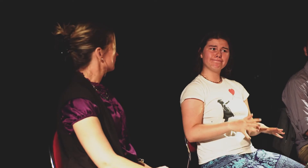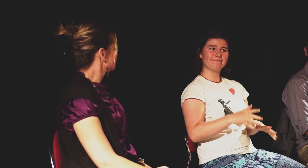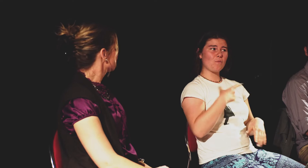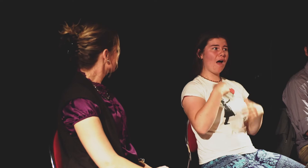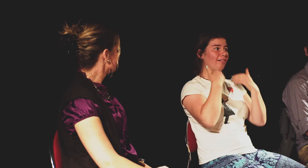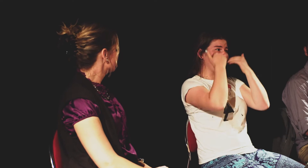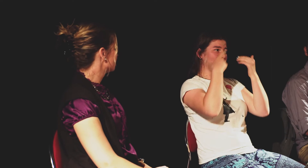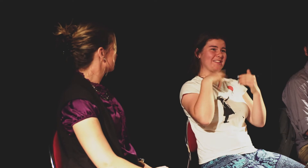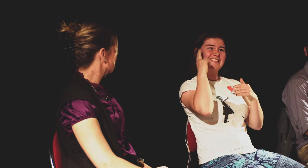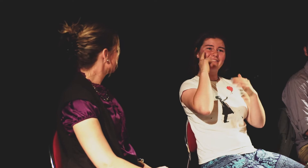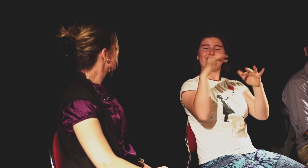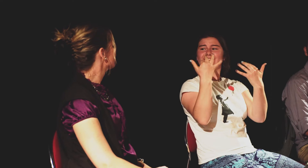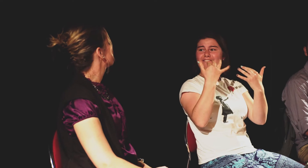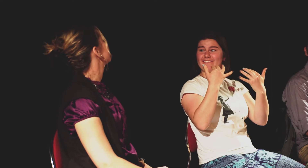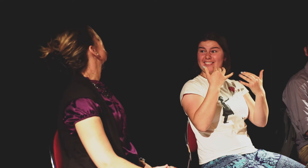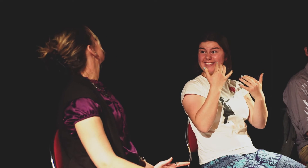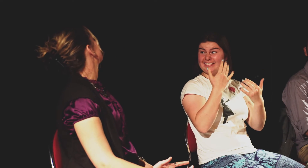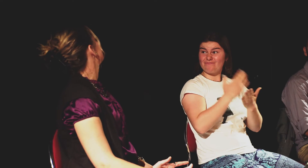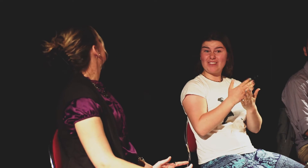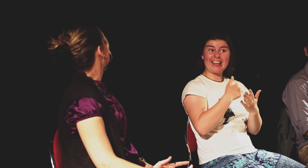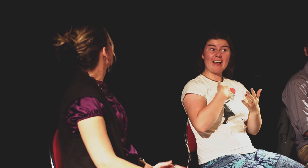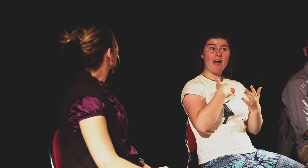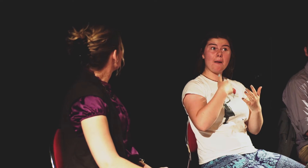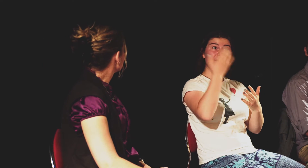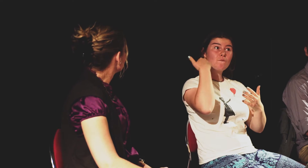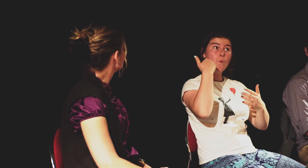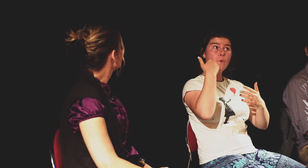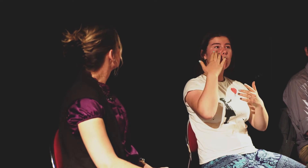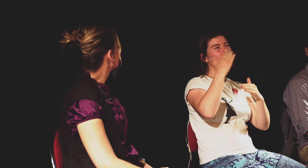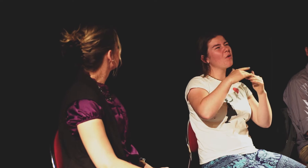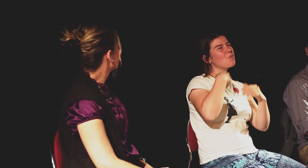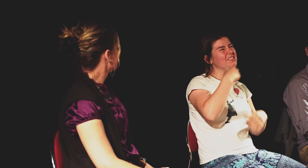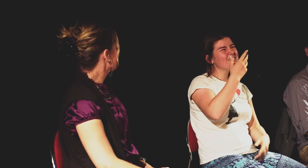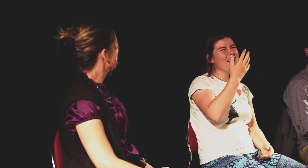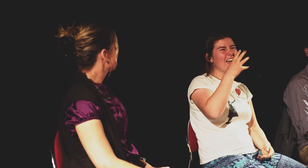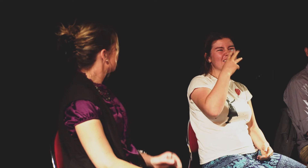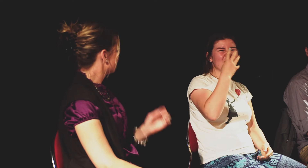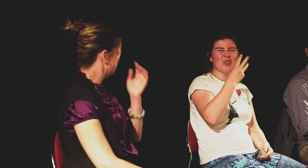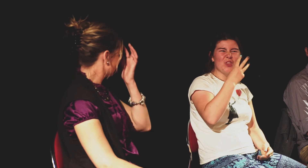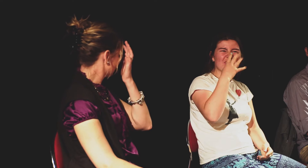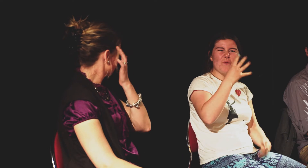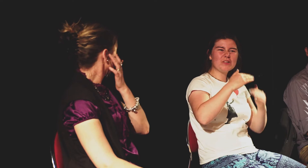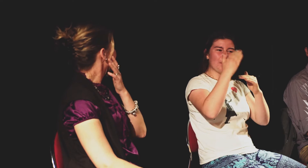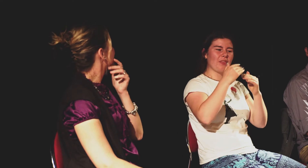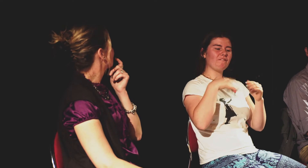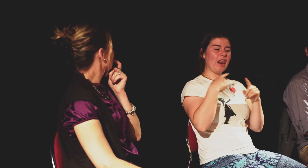dad often tell me not to sign in public. Maybe when I was about